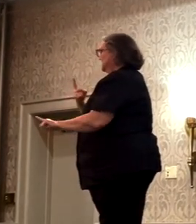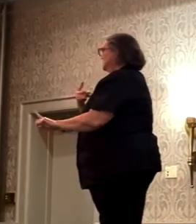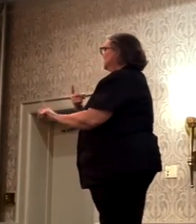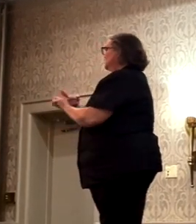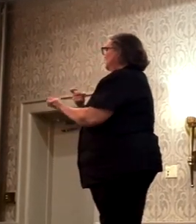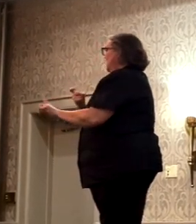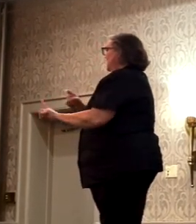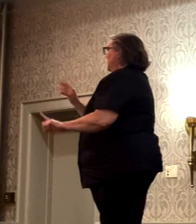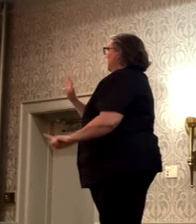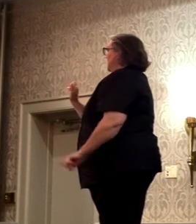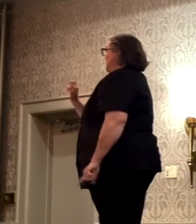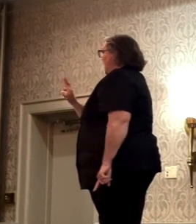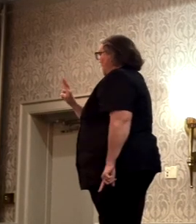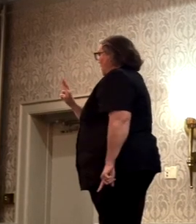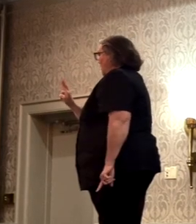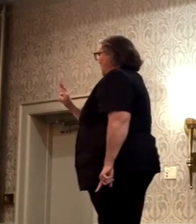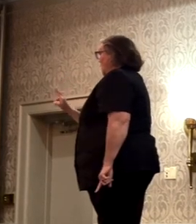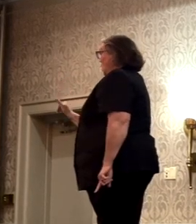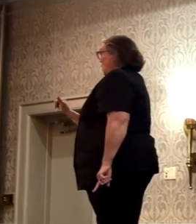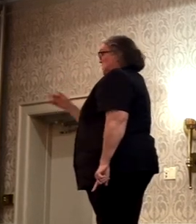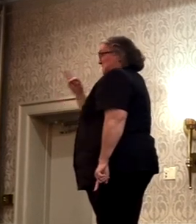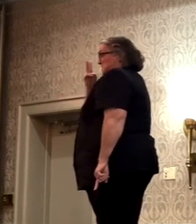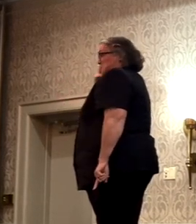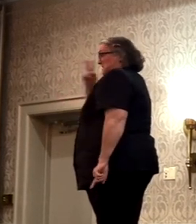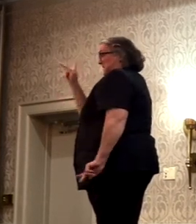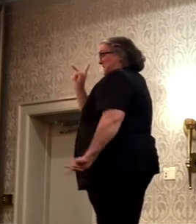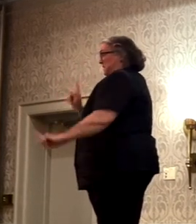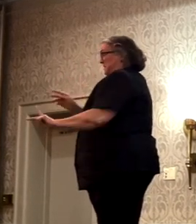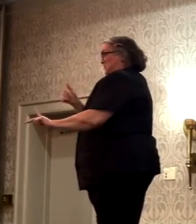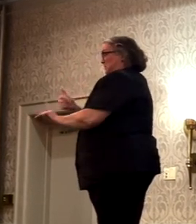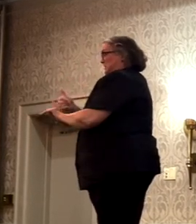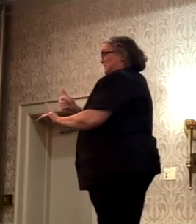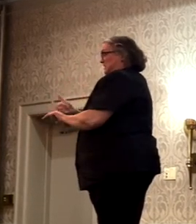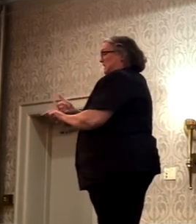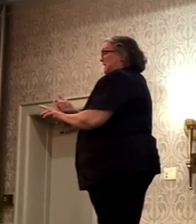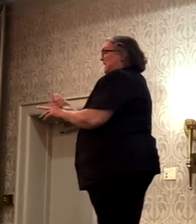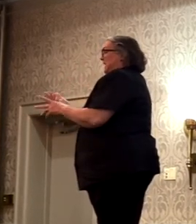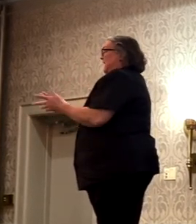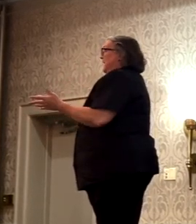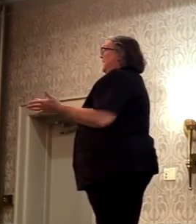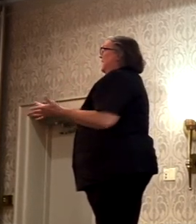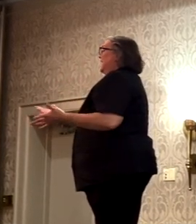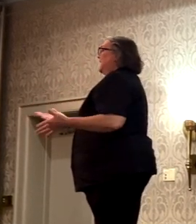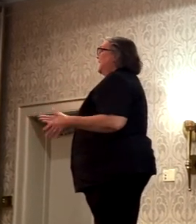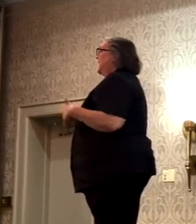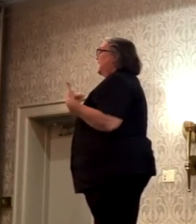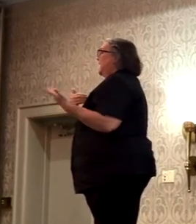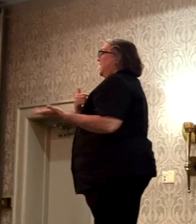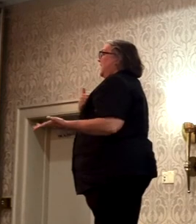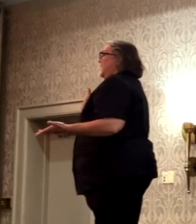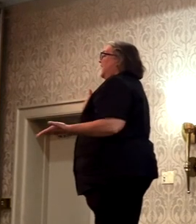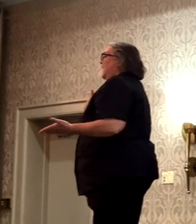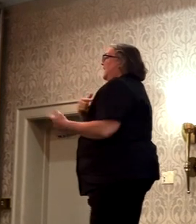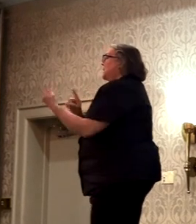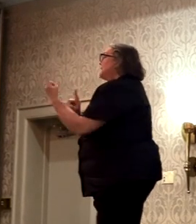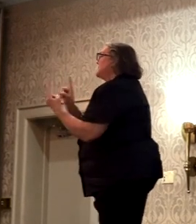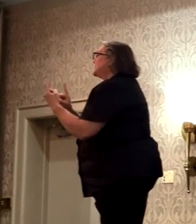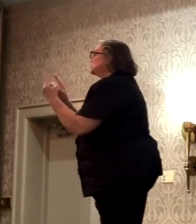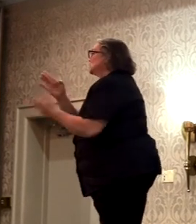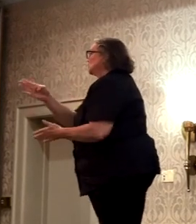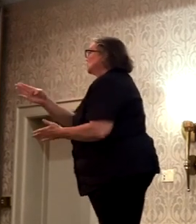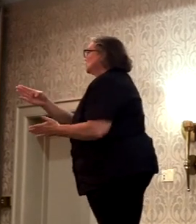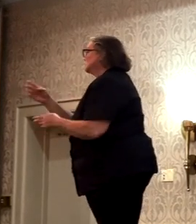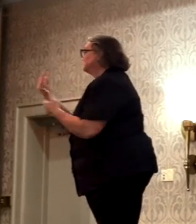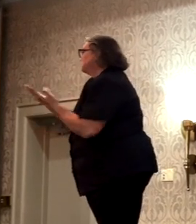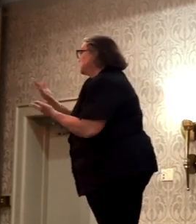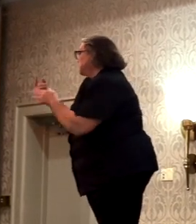the bar, but I do see some people who I had the privilege of mentoring, or to some